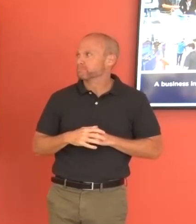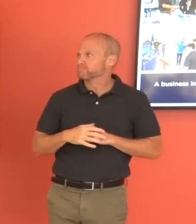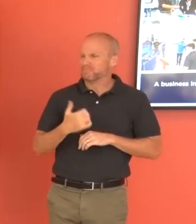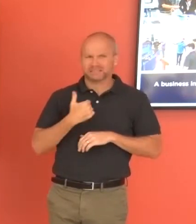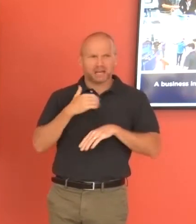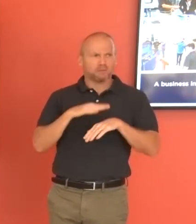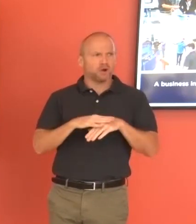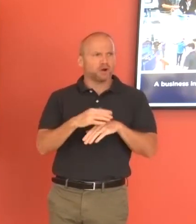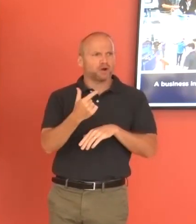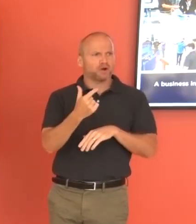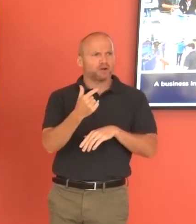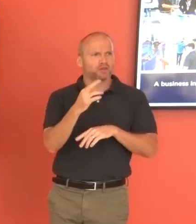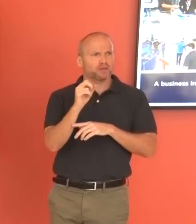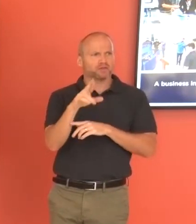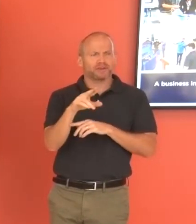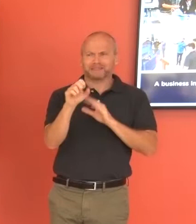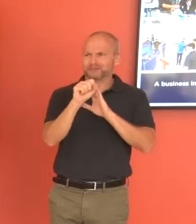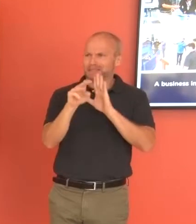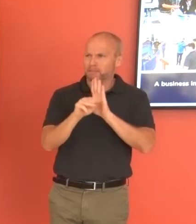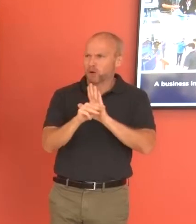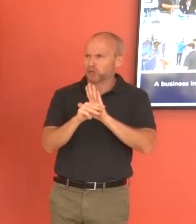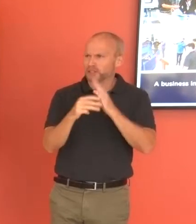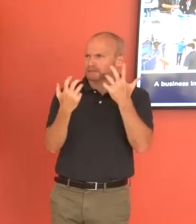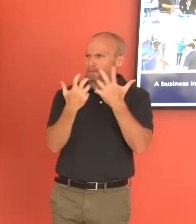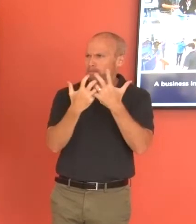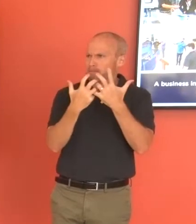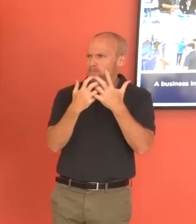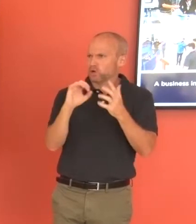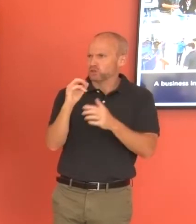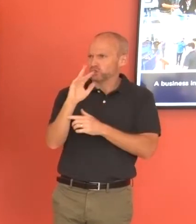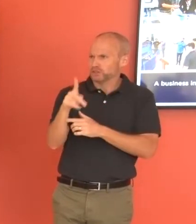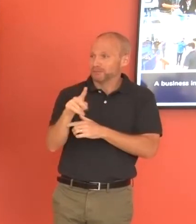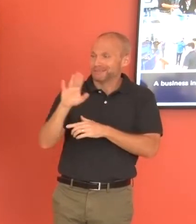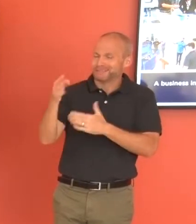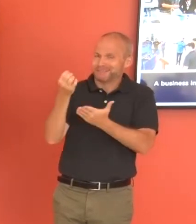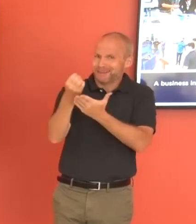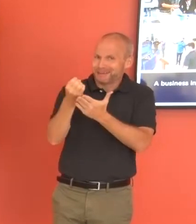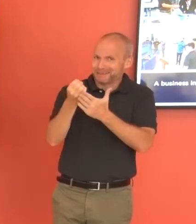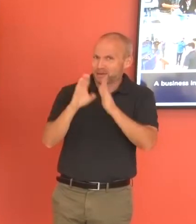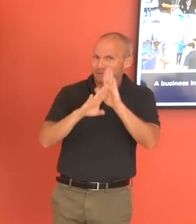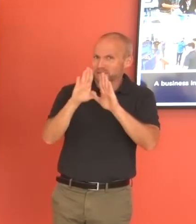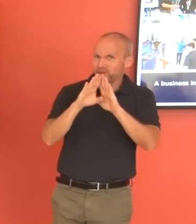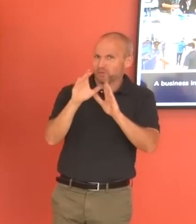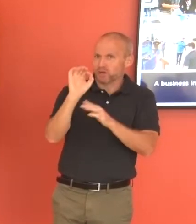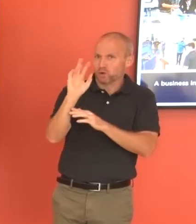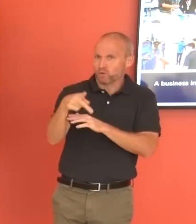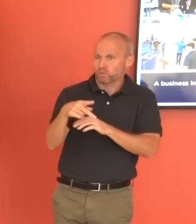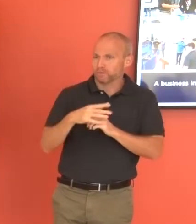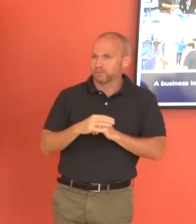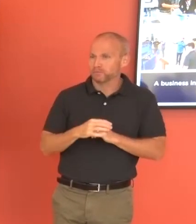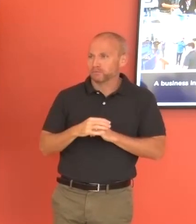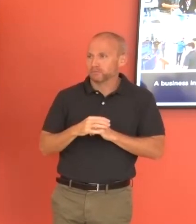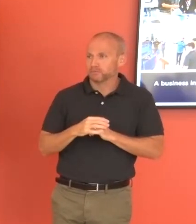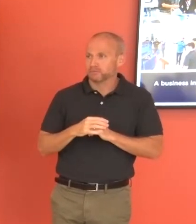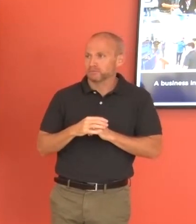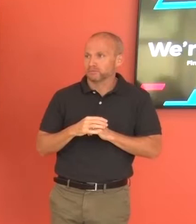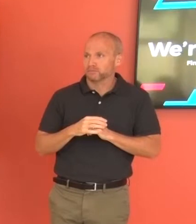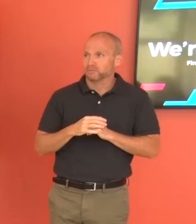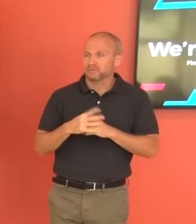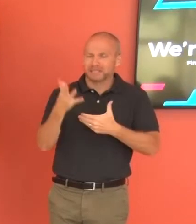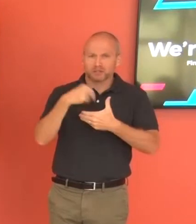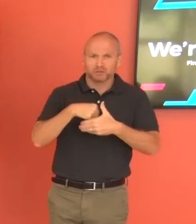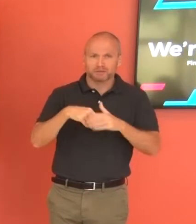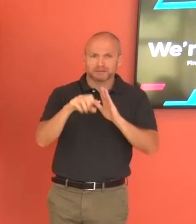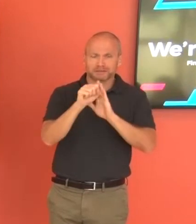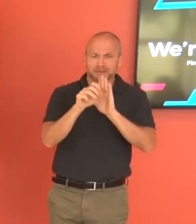Greater San Marcos Partnership, which is their economic development corporation, basically, for San